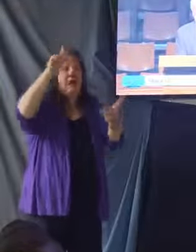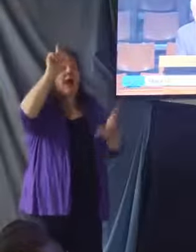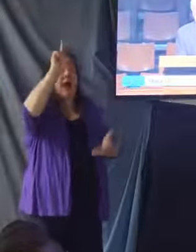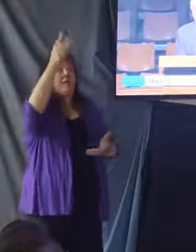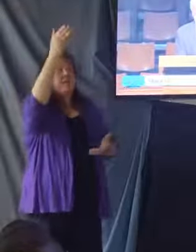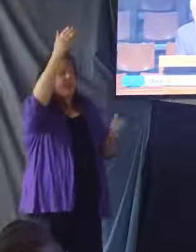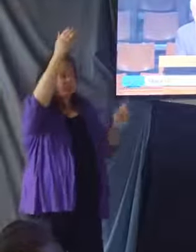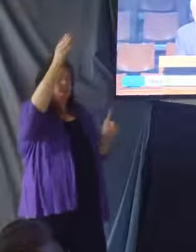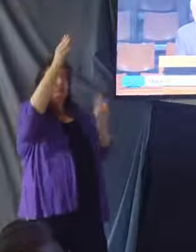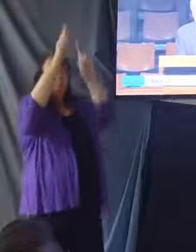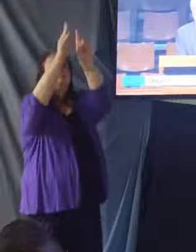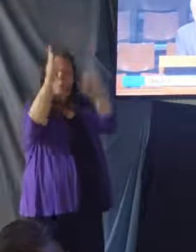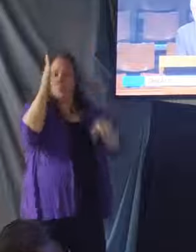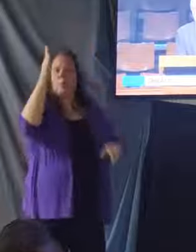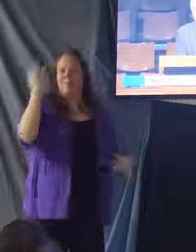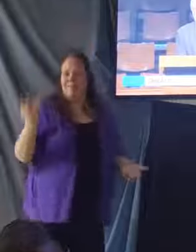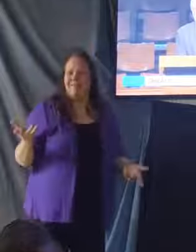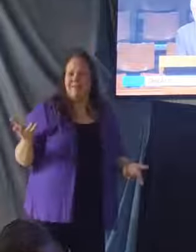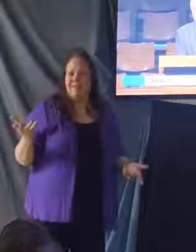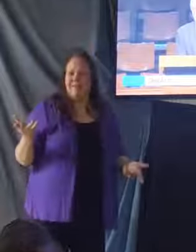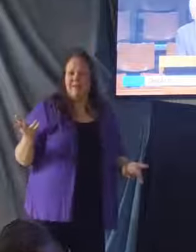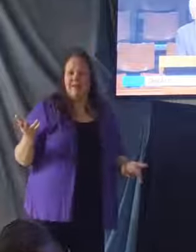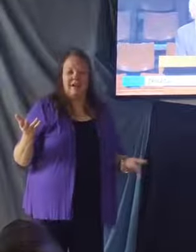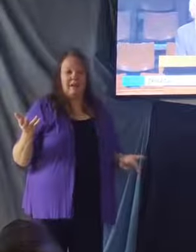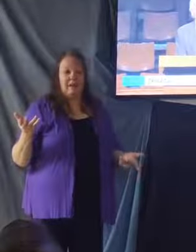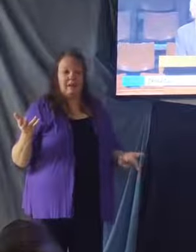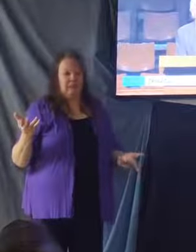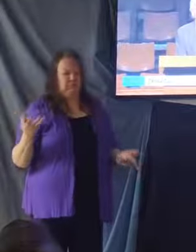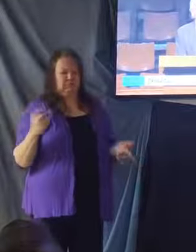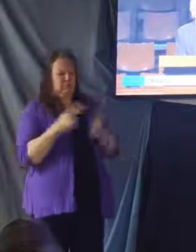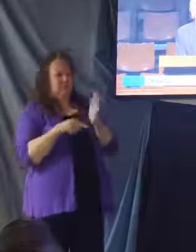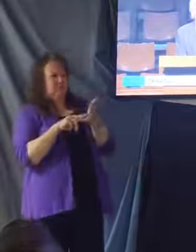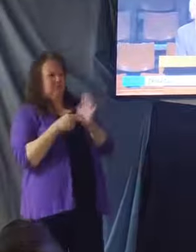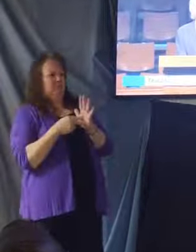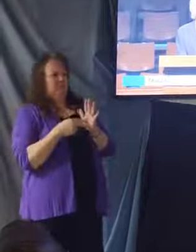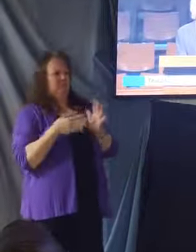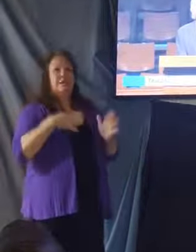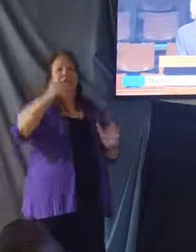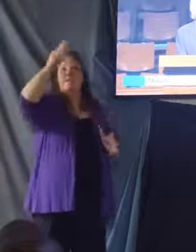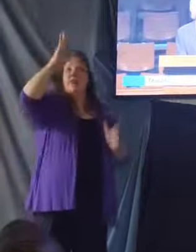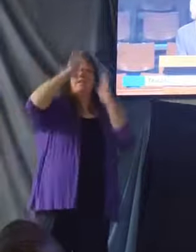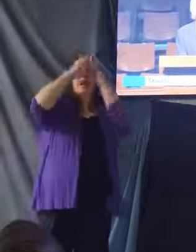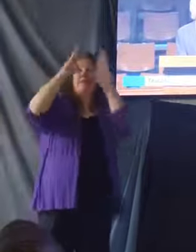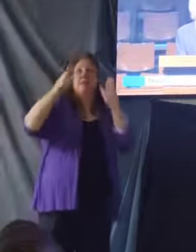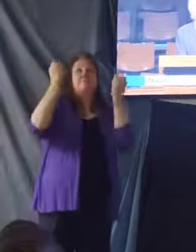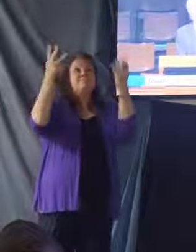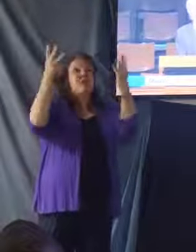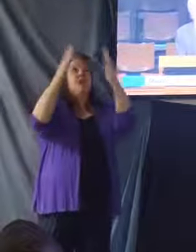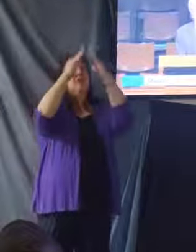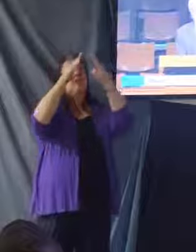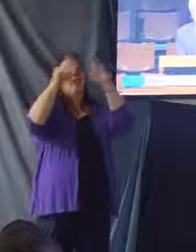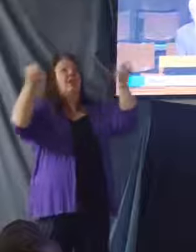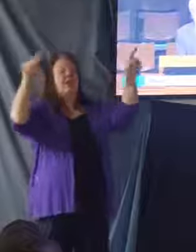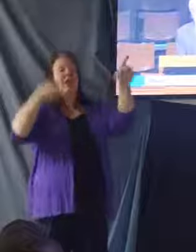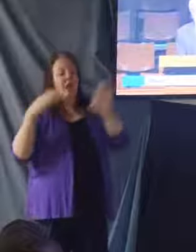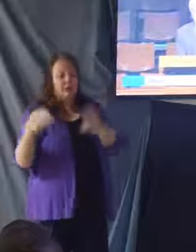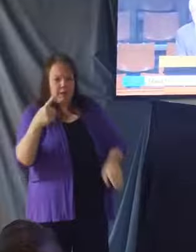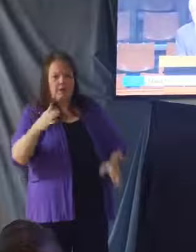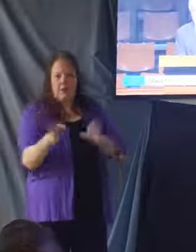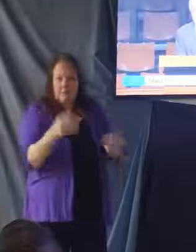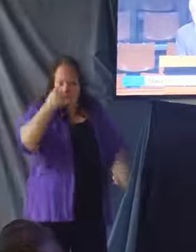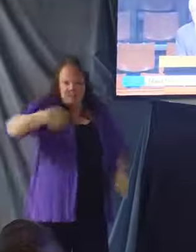am, there you may be also. Well, what's that involved? Well, in my Father's house, there are many dwelling places. I'm going to prepare a place for